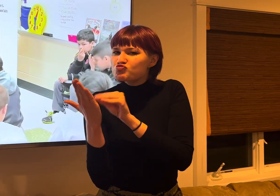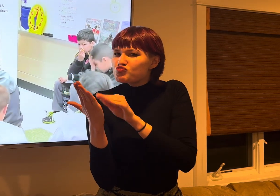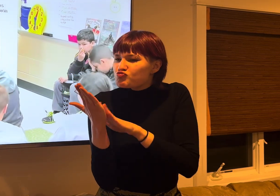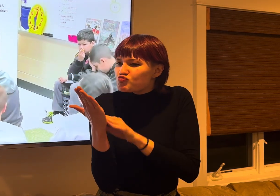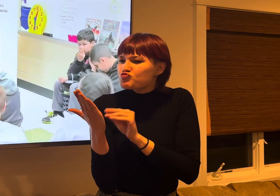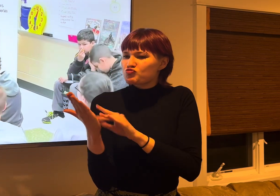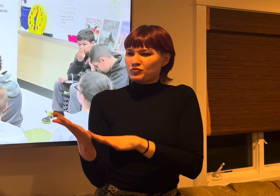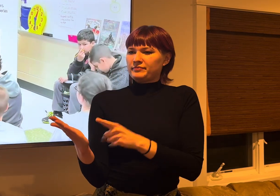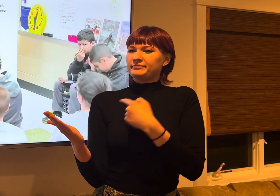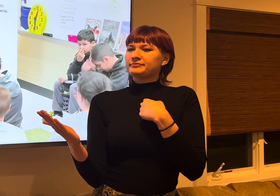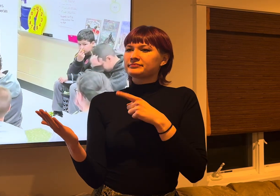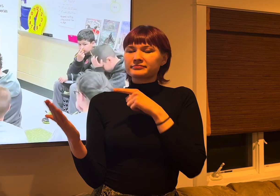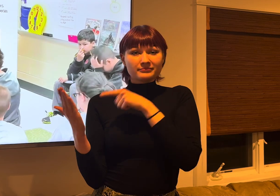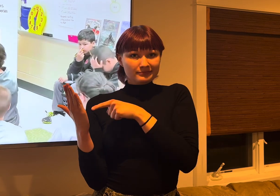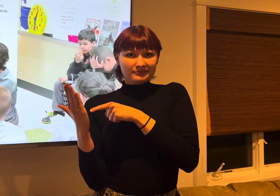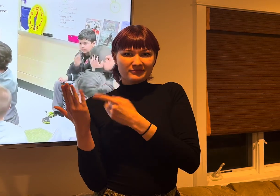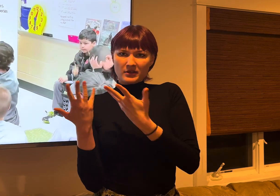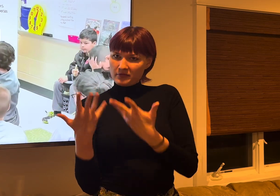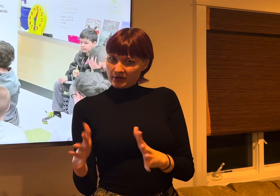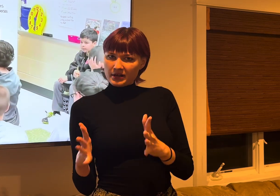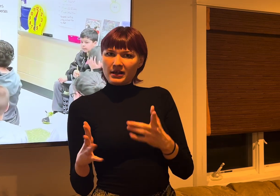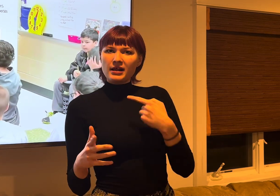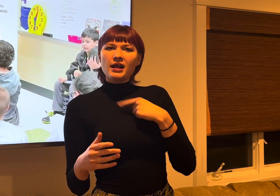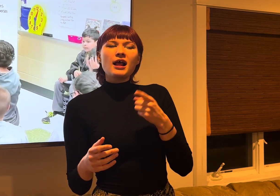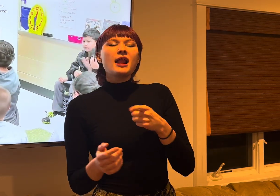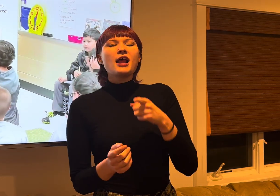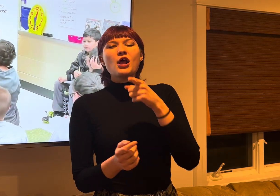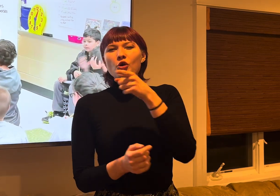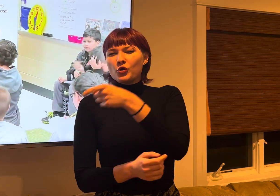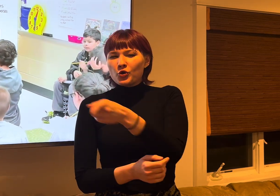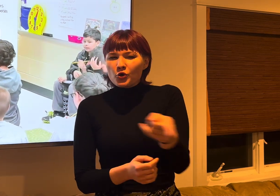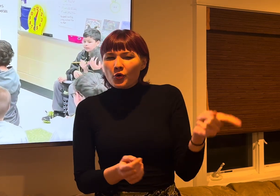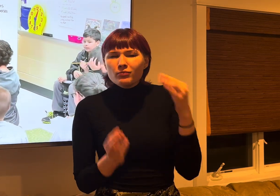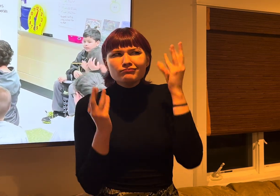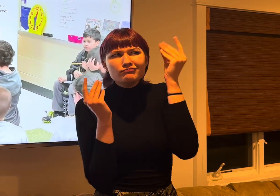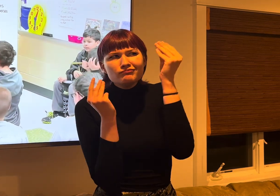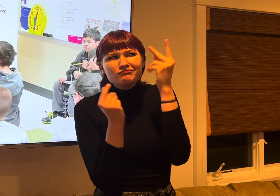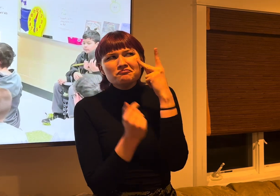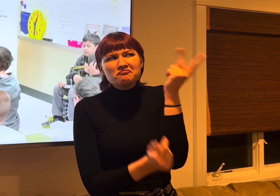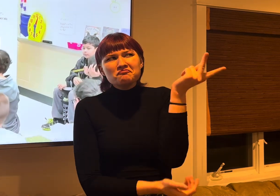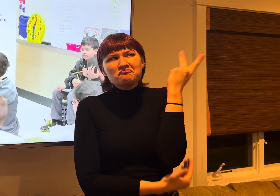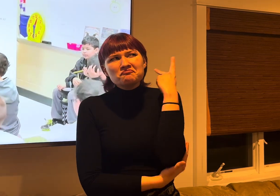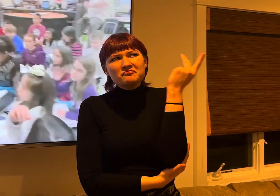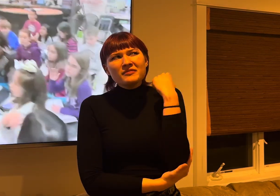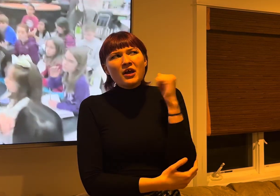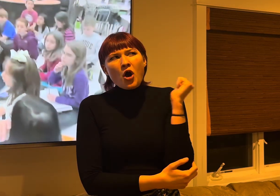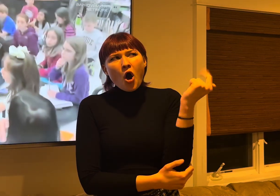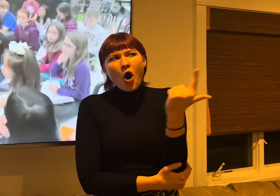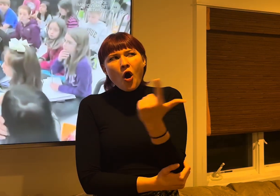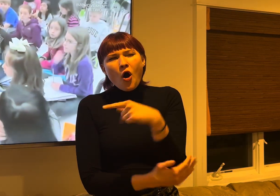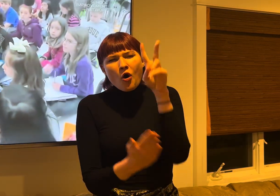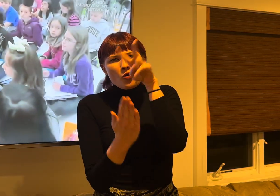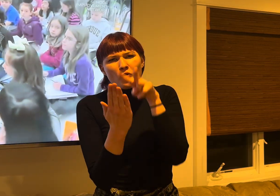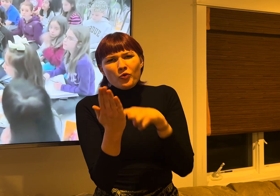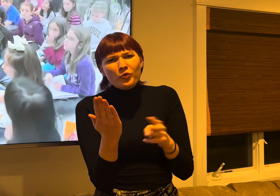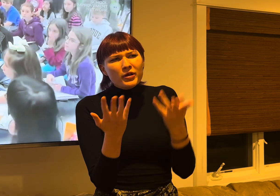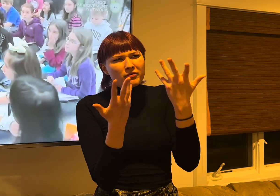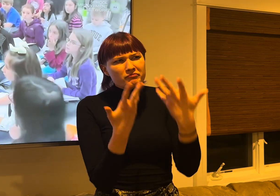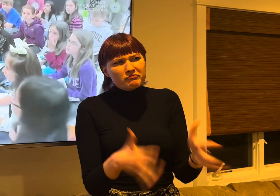about all the schema of all the activities we've done. What else do you think we can use? Katie? You could